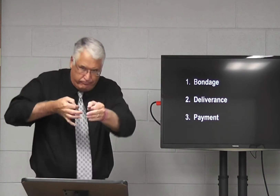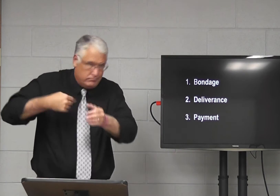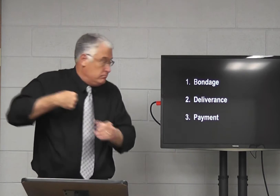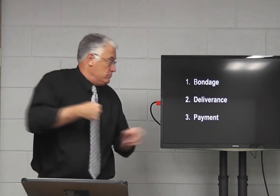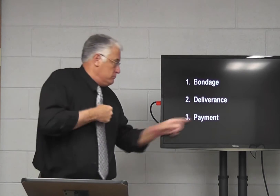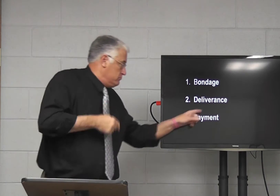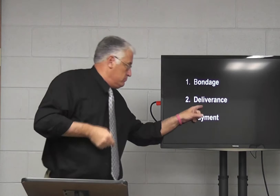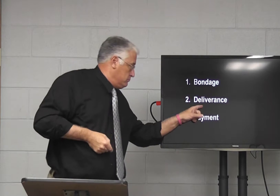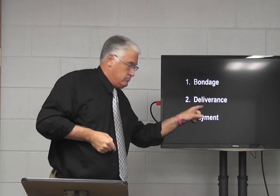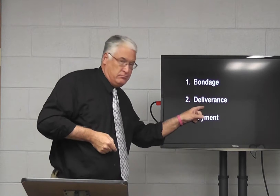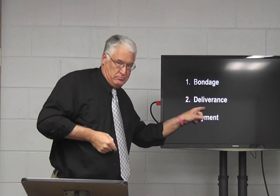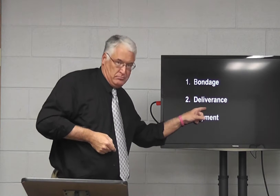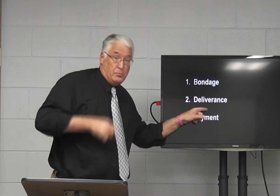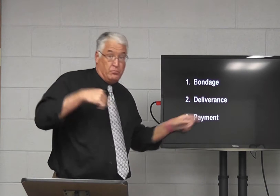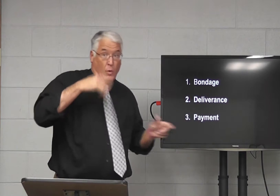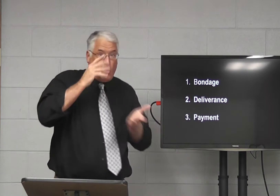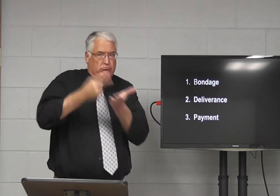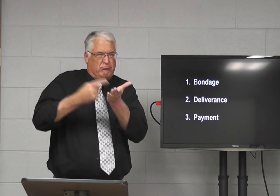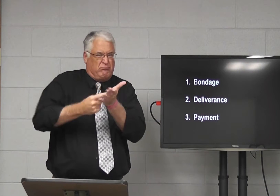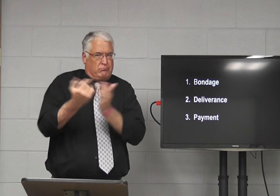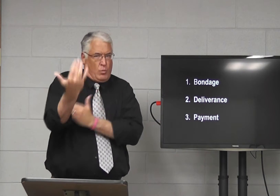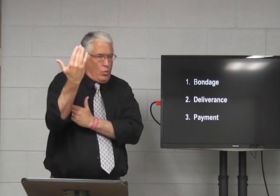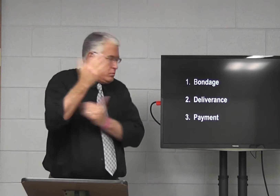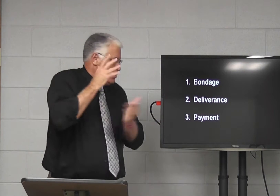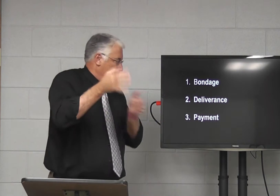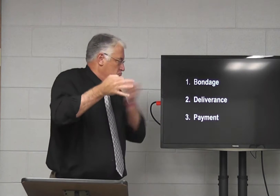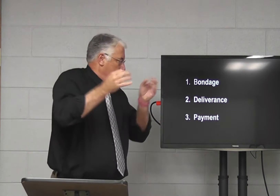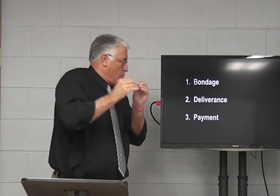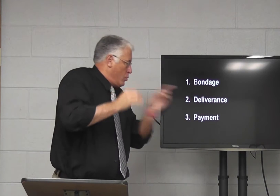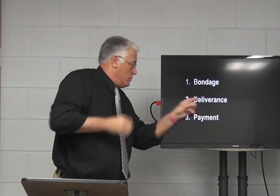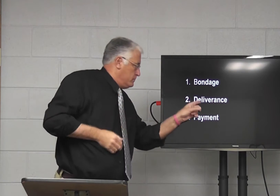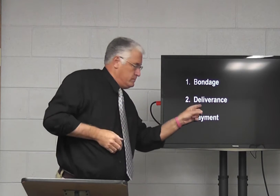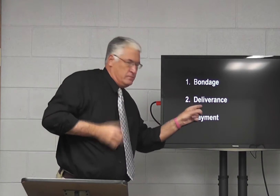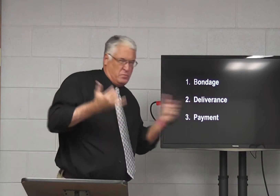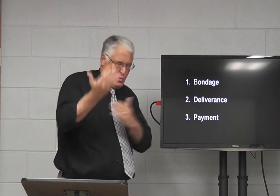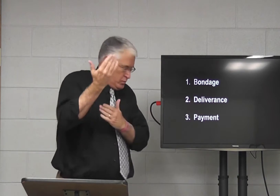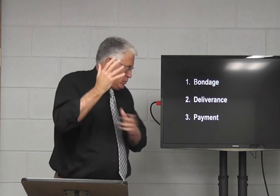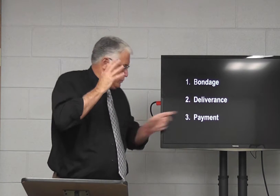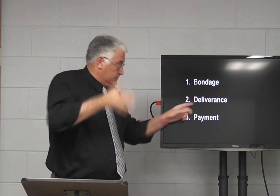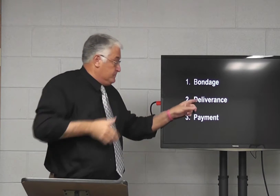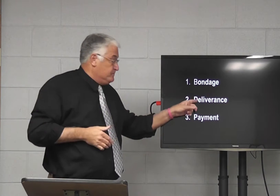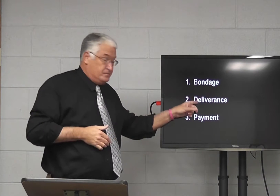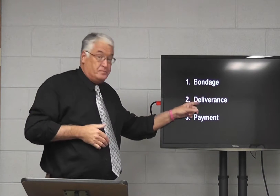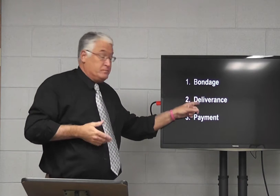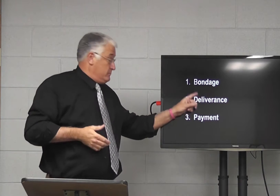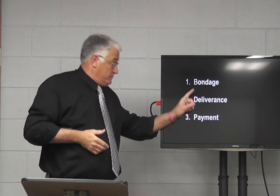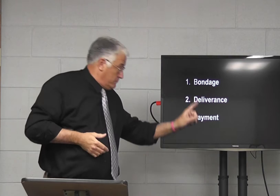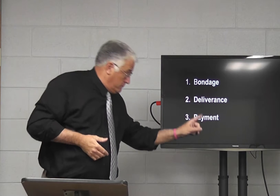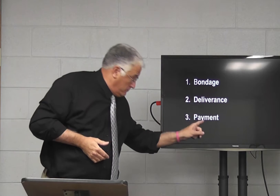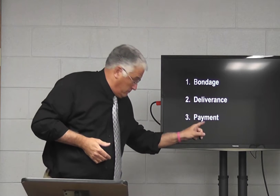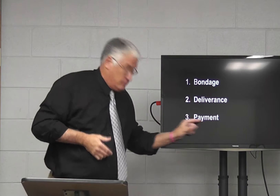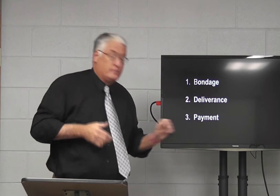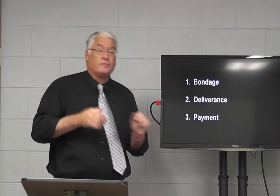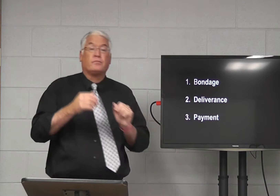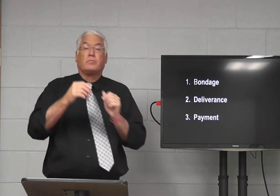resurrected, and he did that in our place. And then we'll discuss more on this morning.